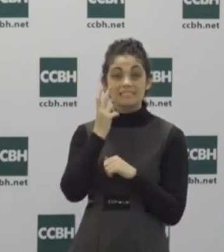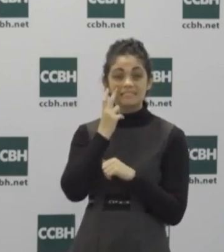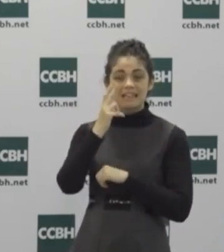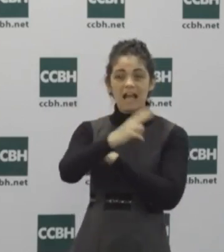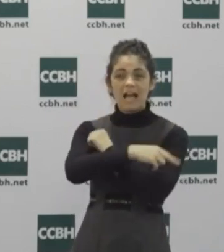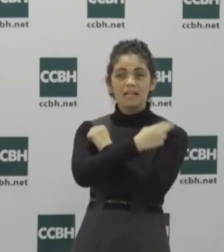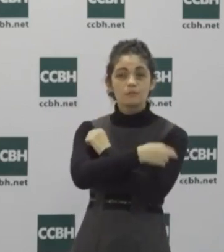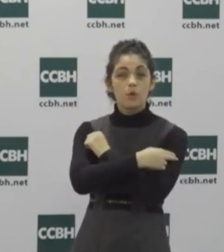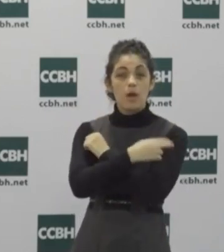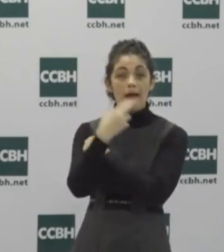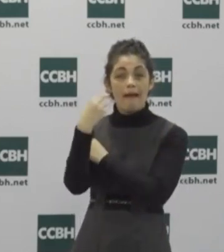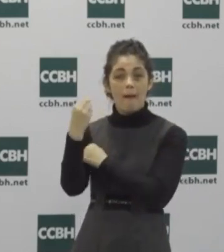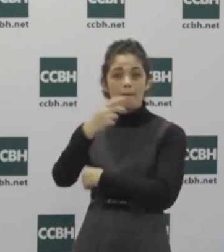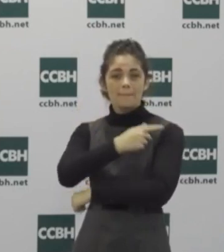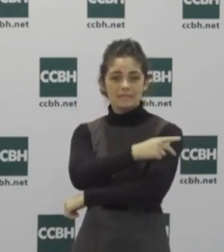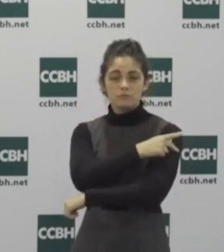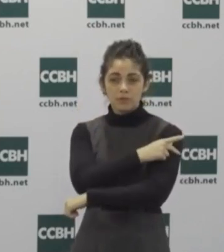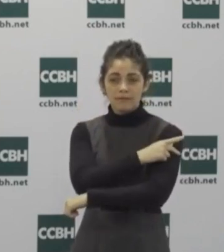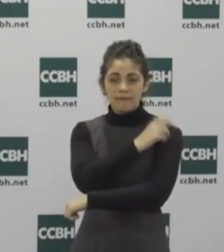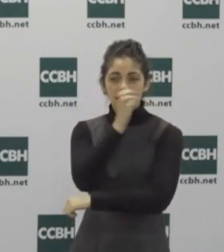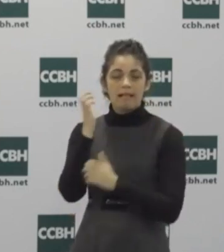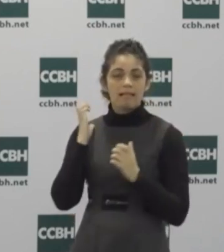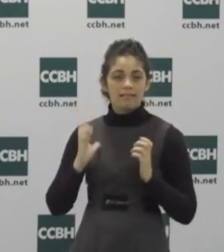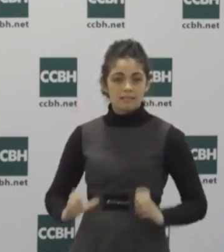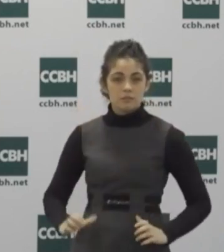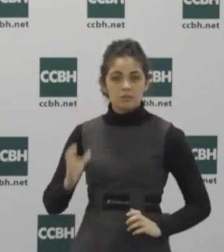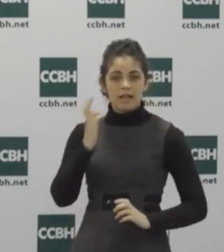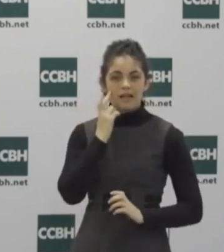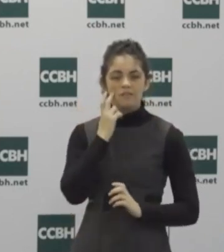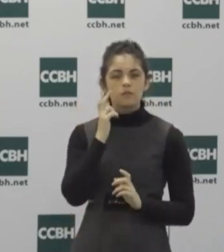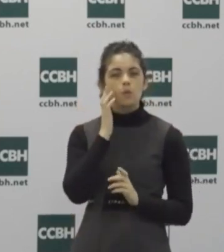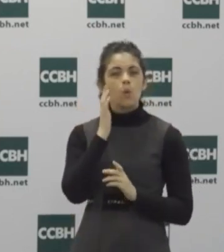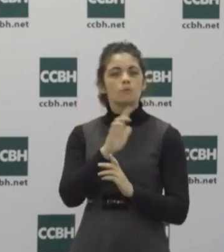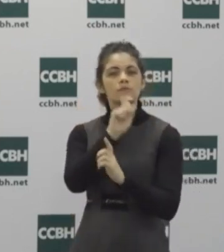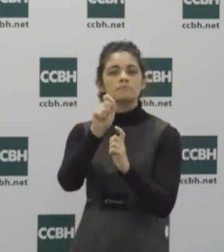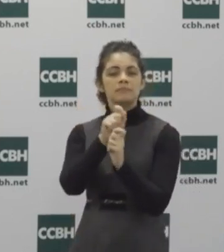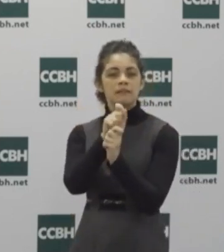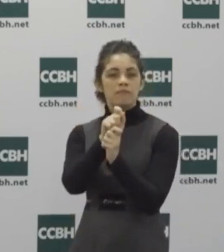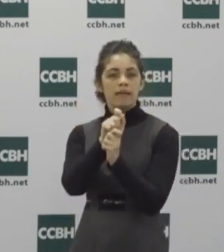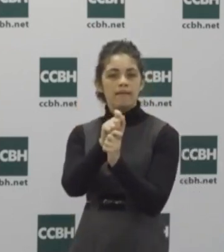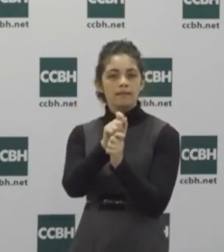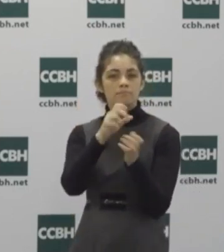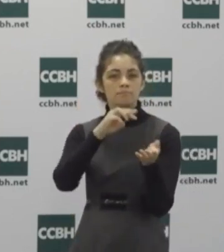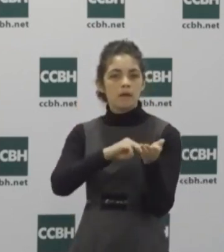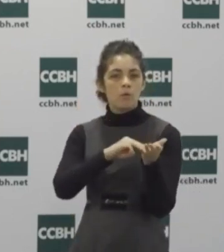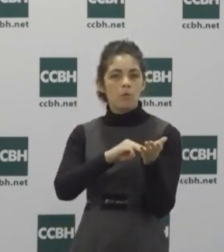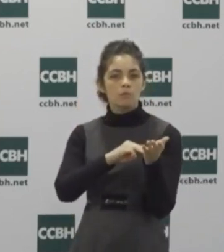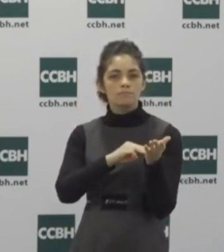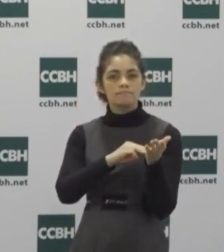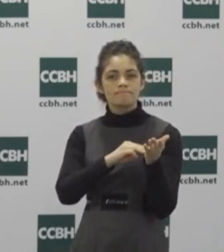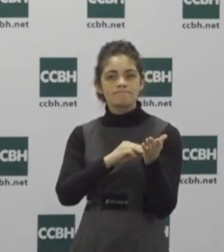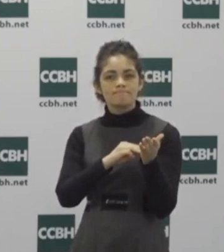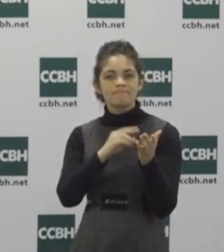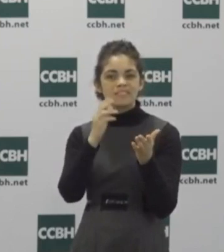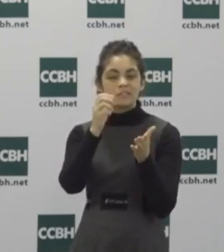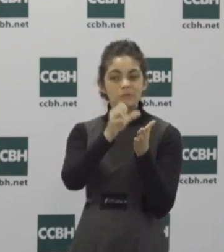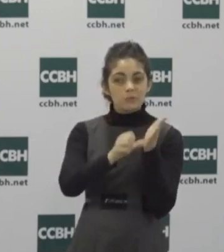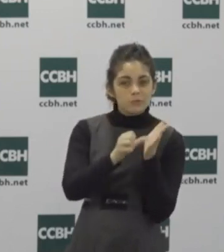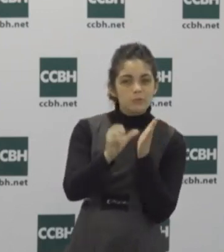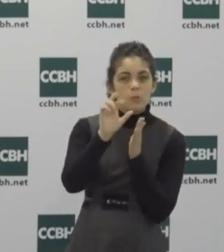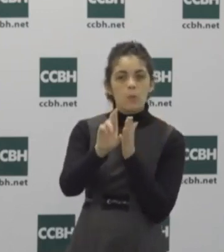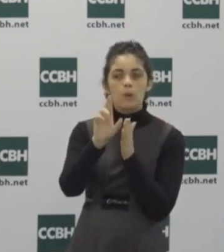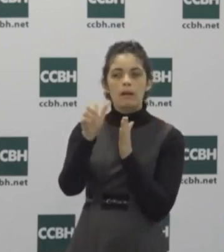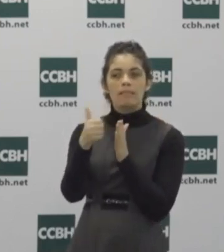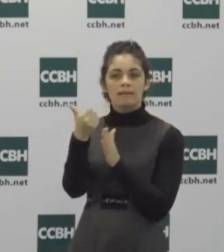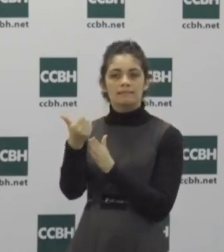and outpatient clinics will begin to reschedule certain medical procedures and surgeries, outpatient